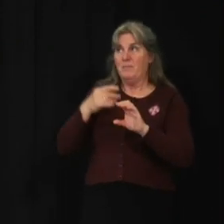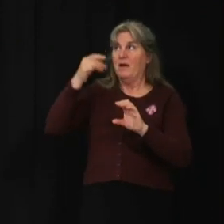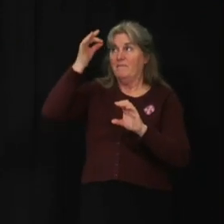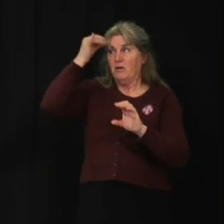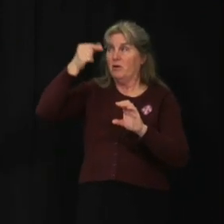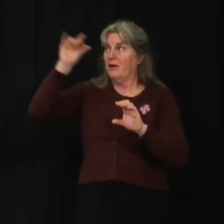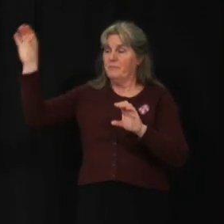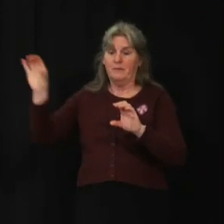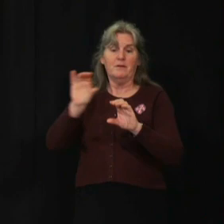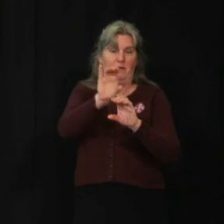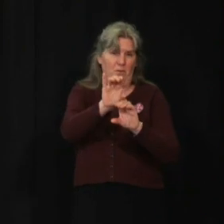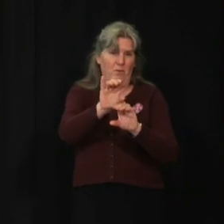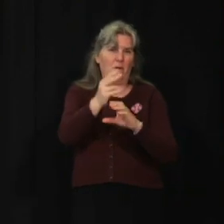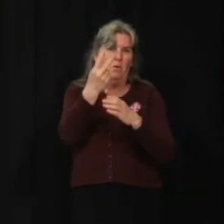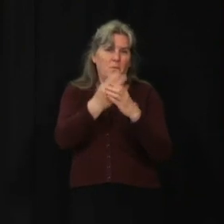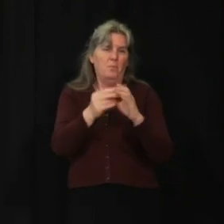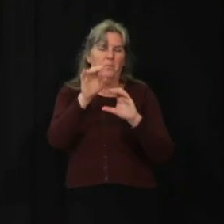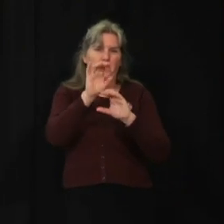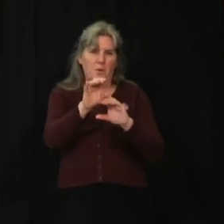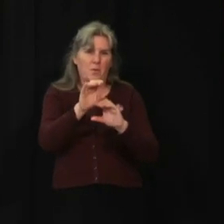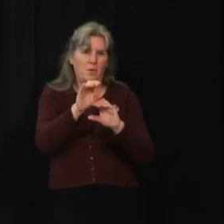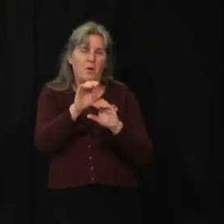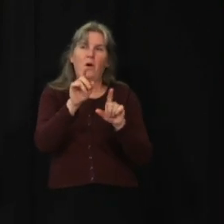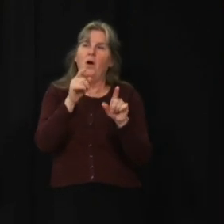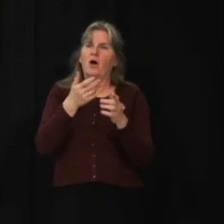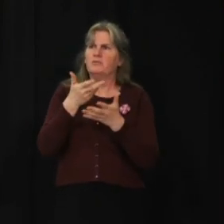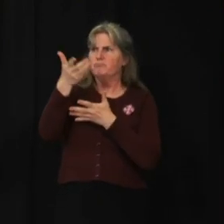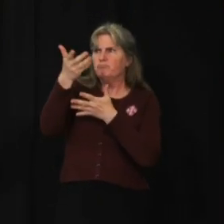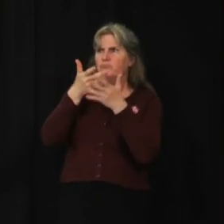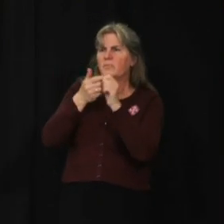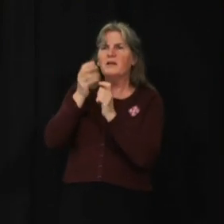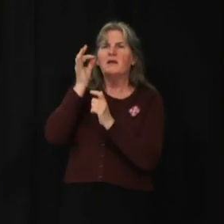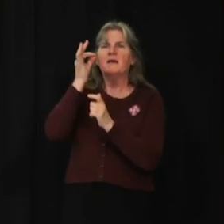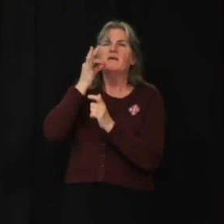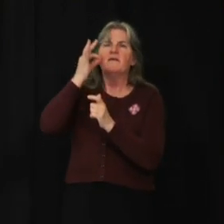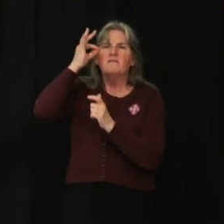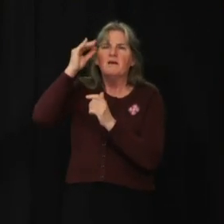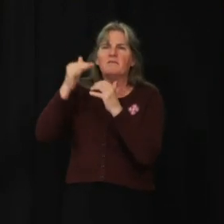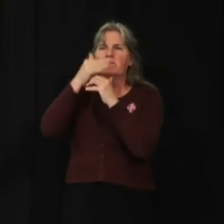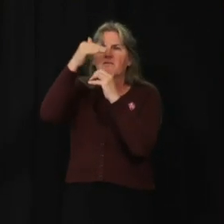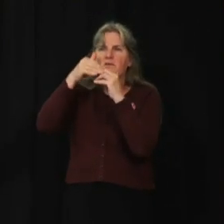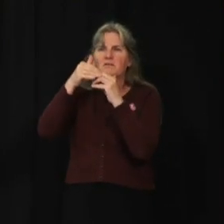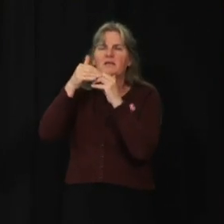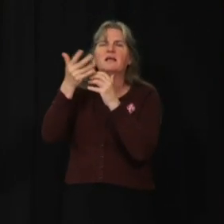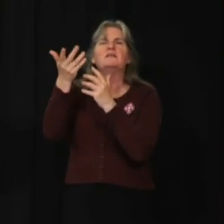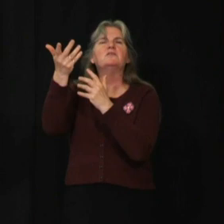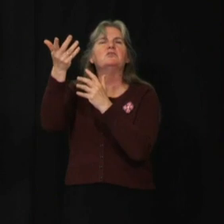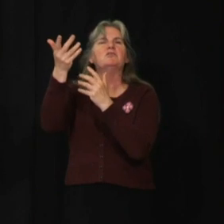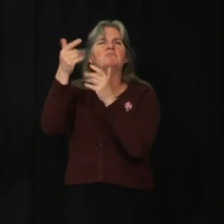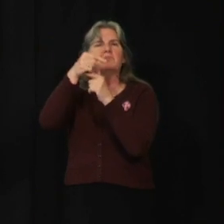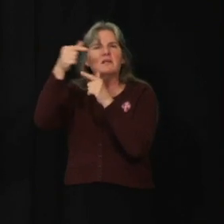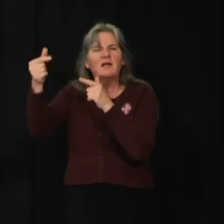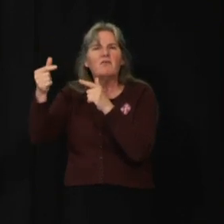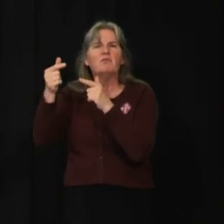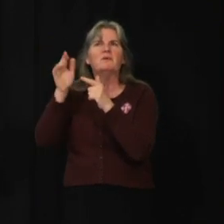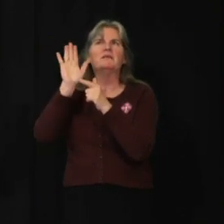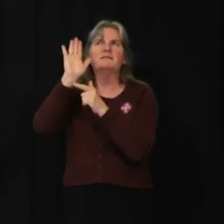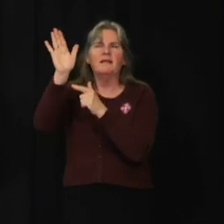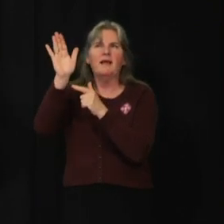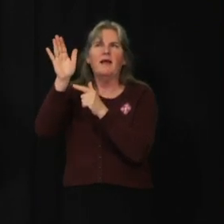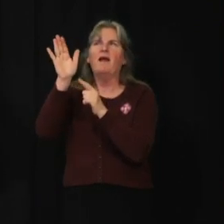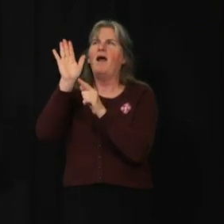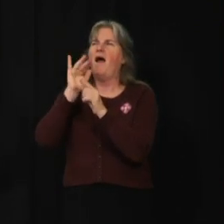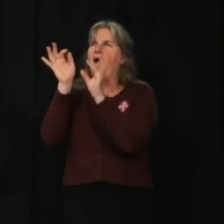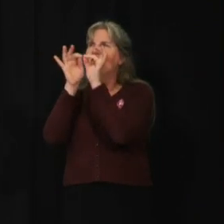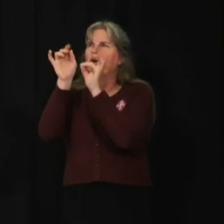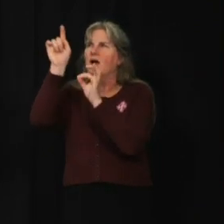our two governments. Talking to the First Nations governments as well about their accommodations, and municipal governments as well. There's a cost